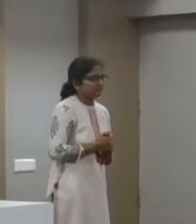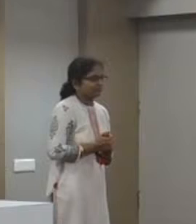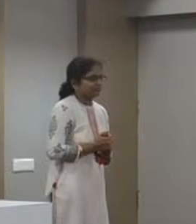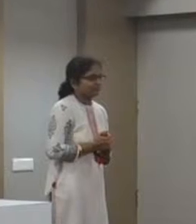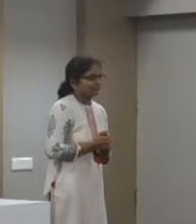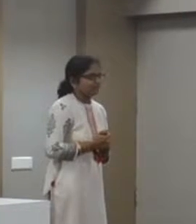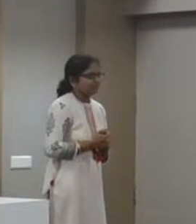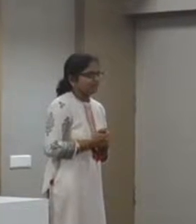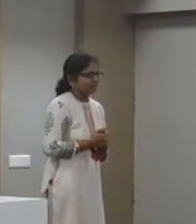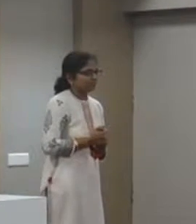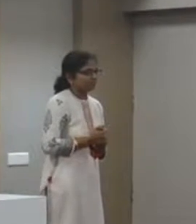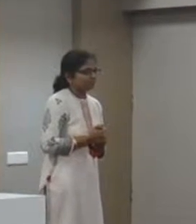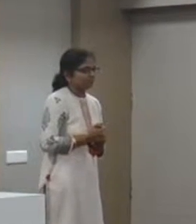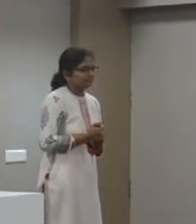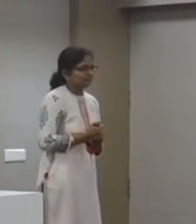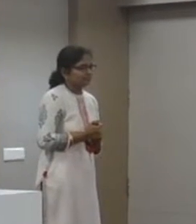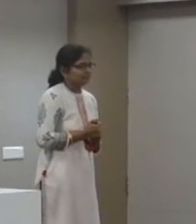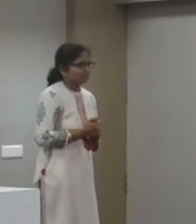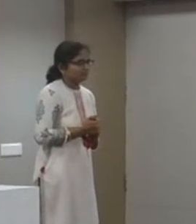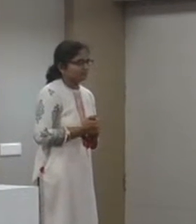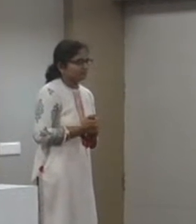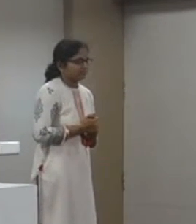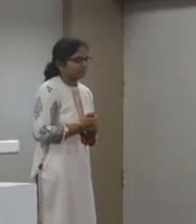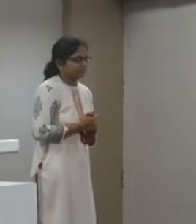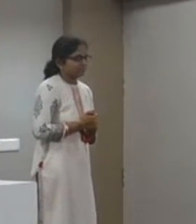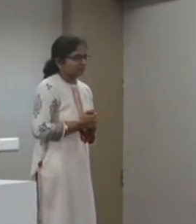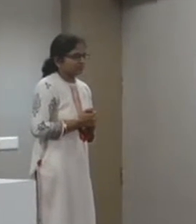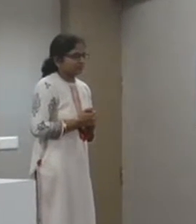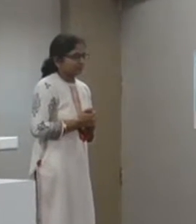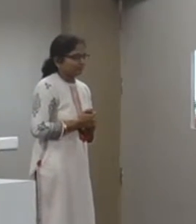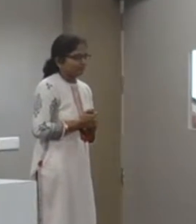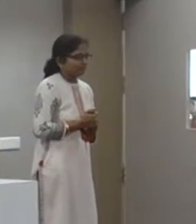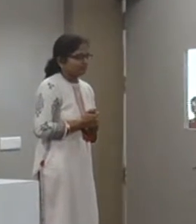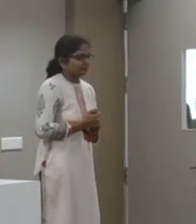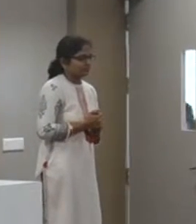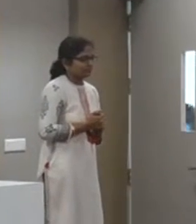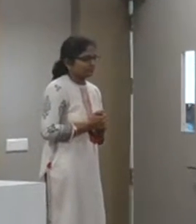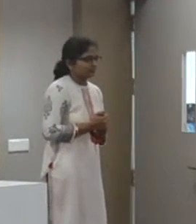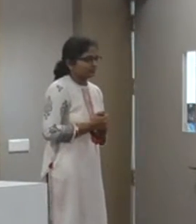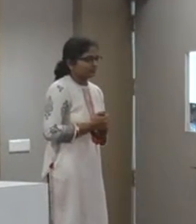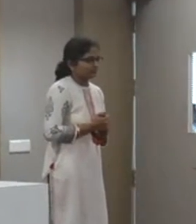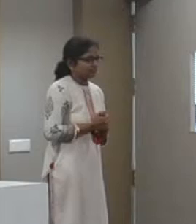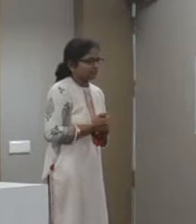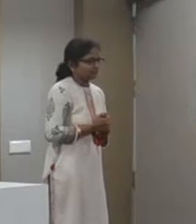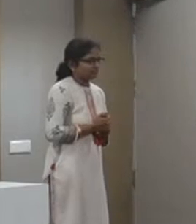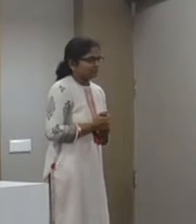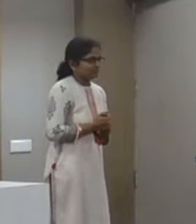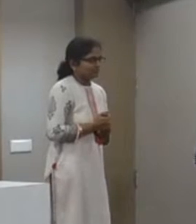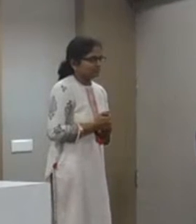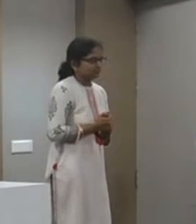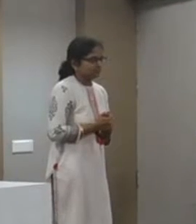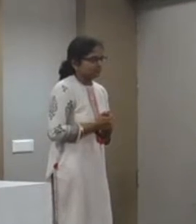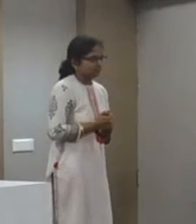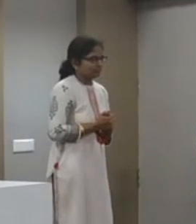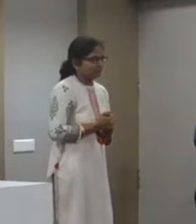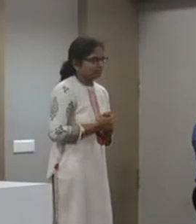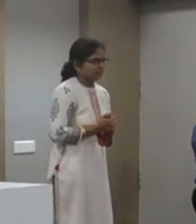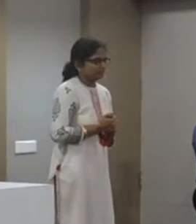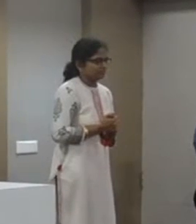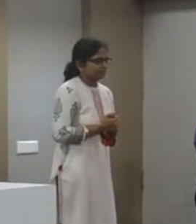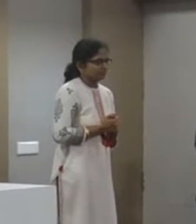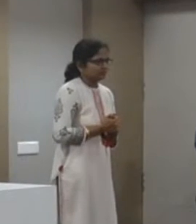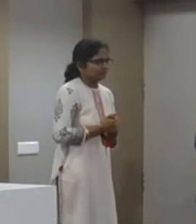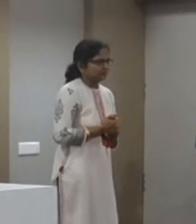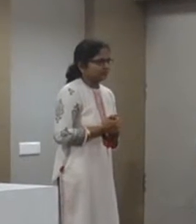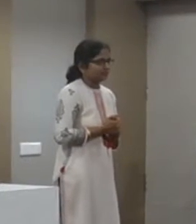In this training also, we will try to educate you on the different facilities which are available to persons with